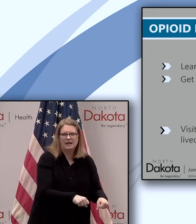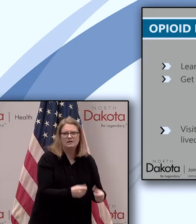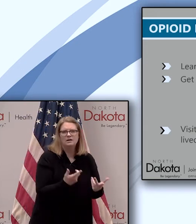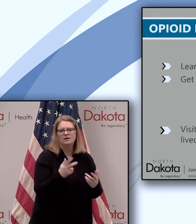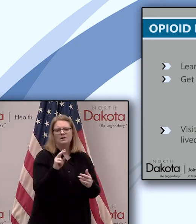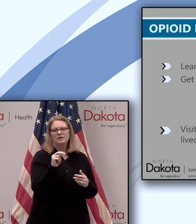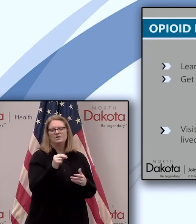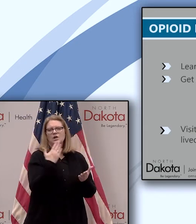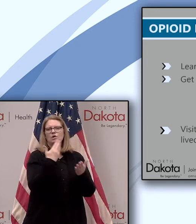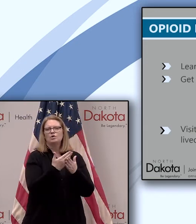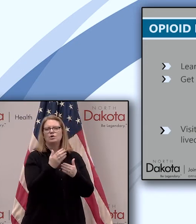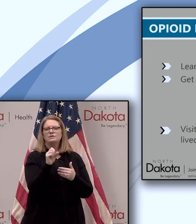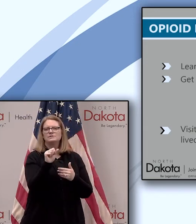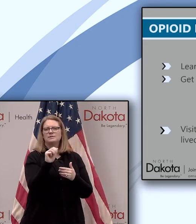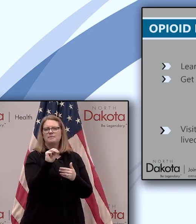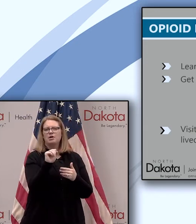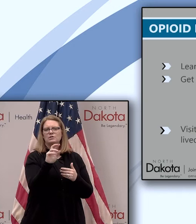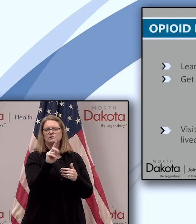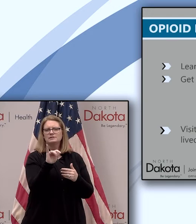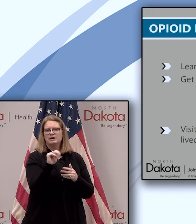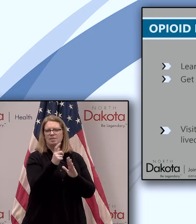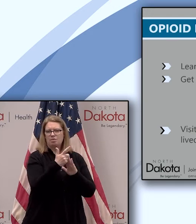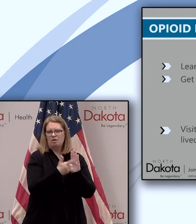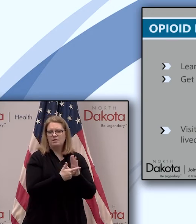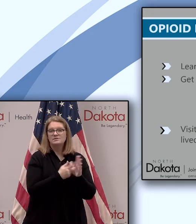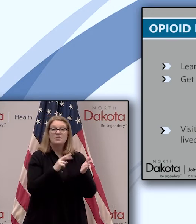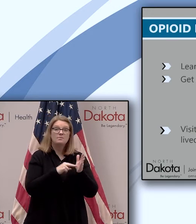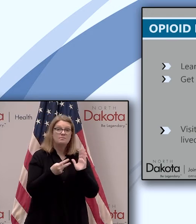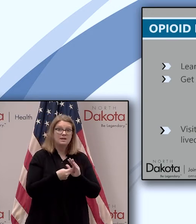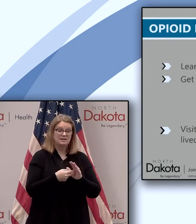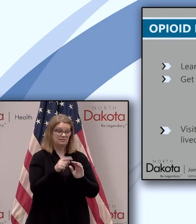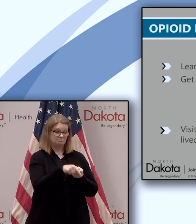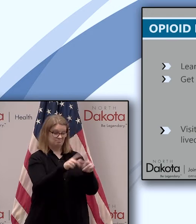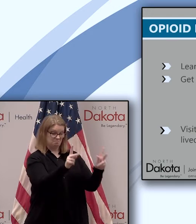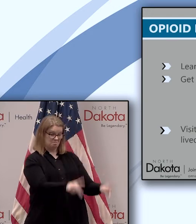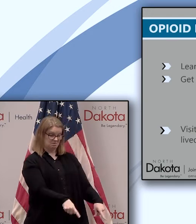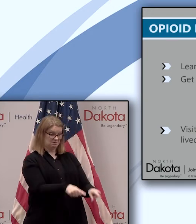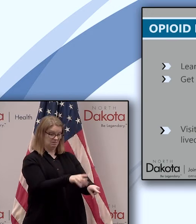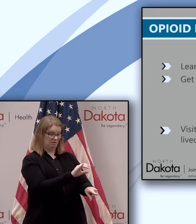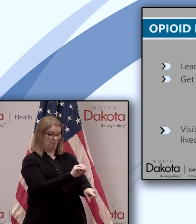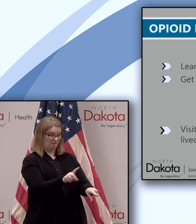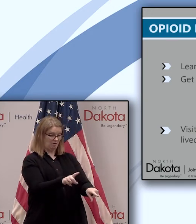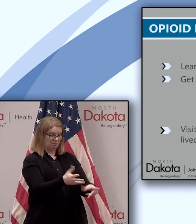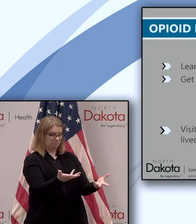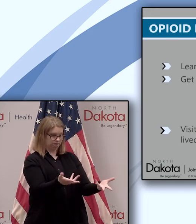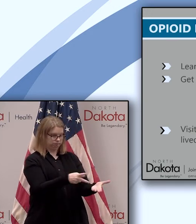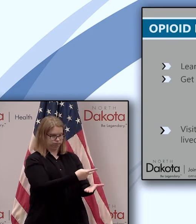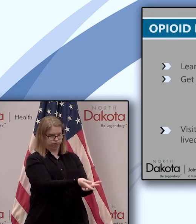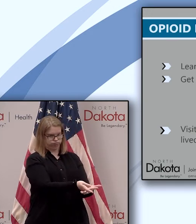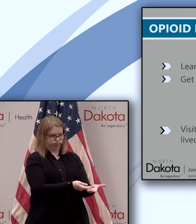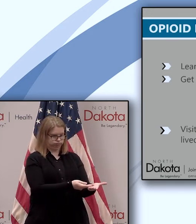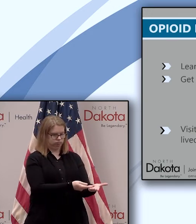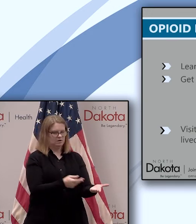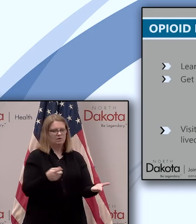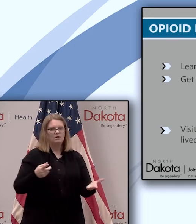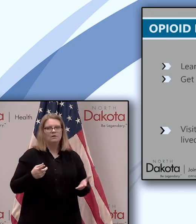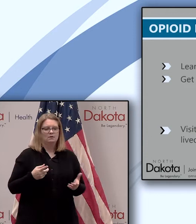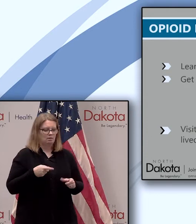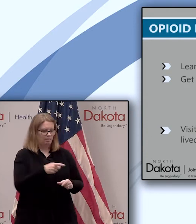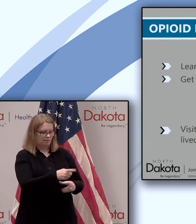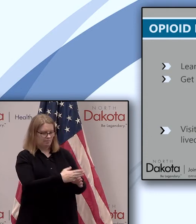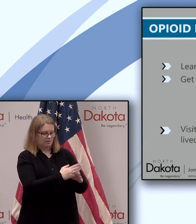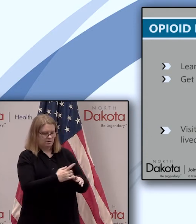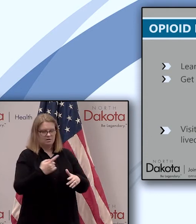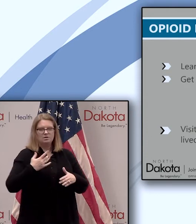are called the Good Samaritan laws. So again, if you're with someone and they're overdosing, you're protected, they're